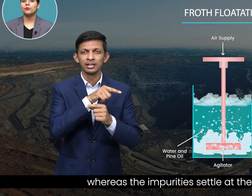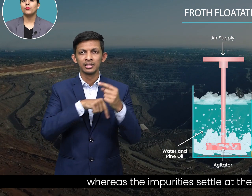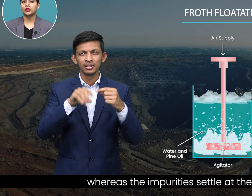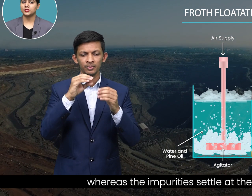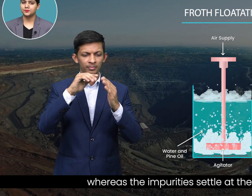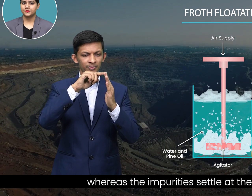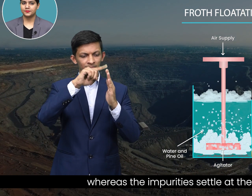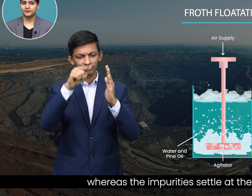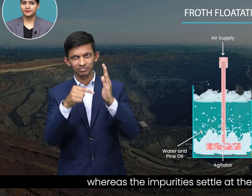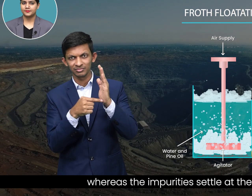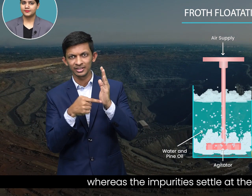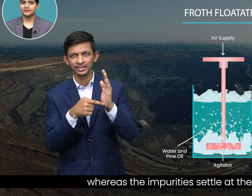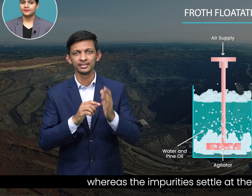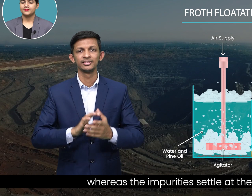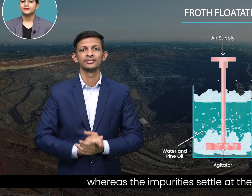at the bottom.